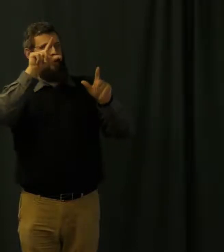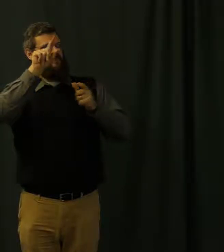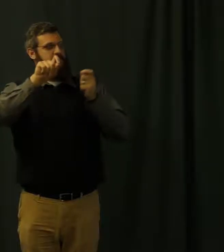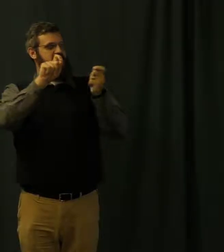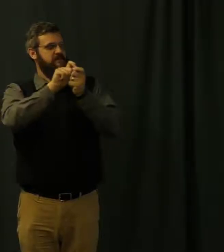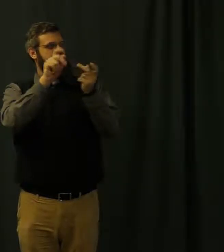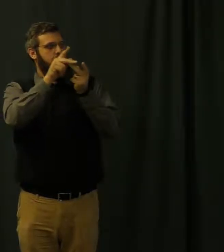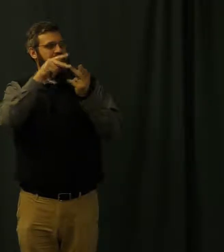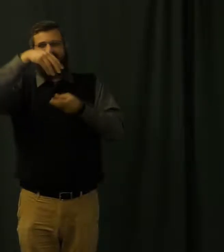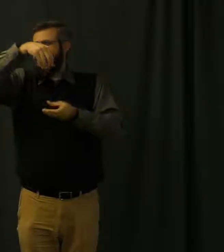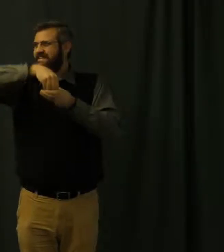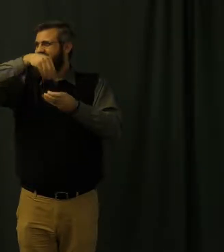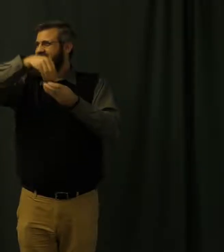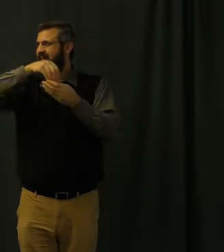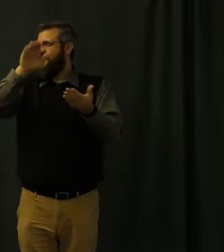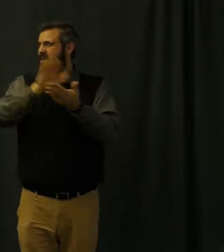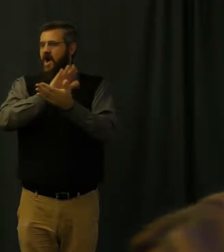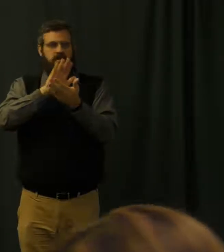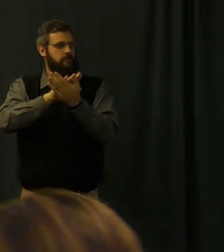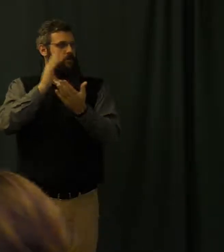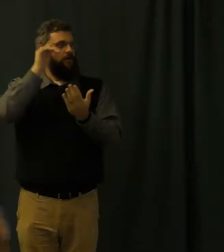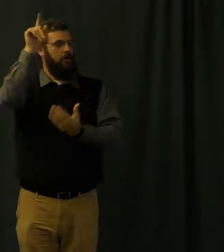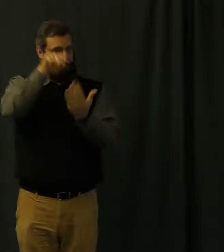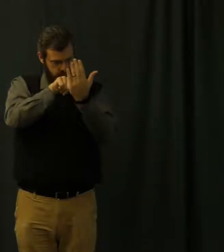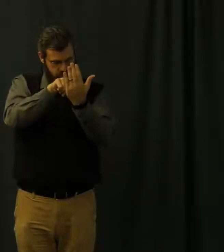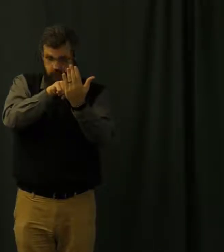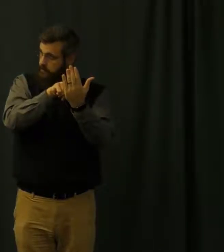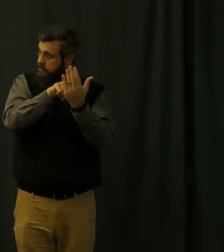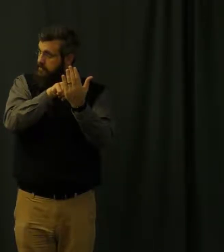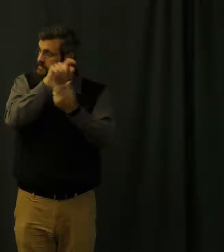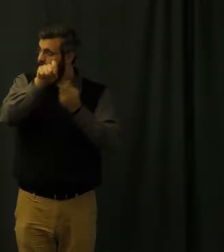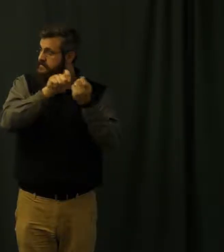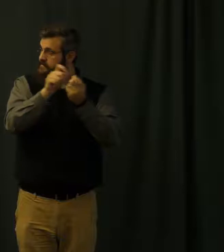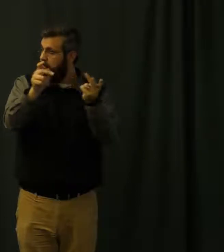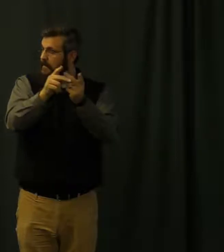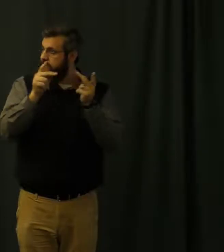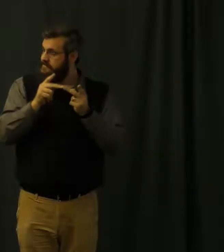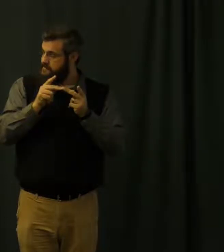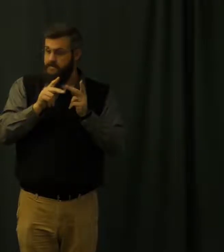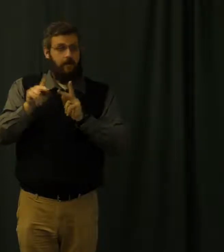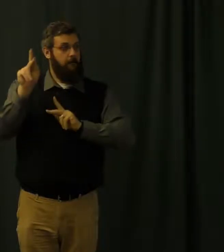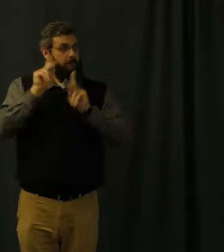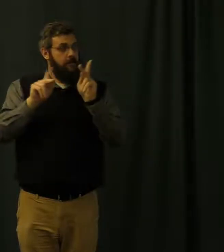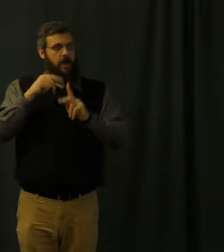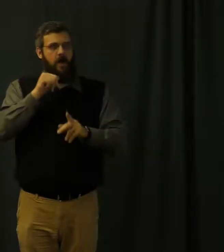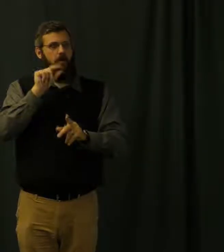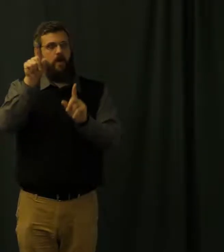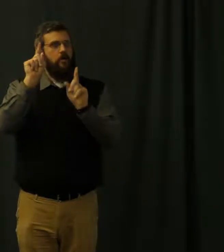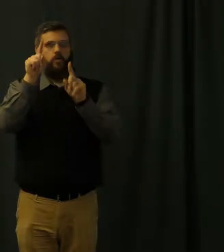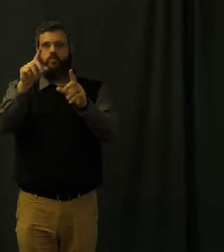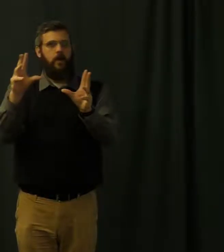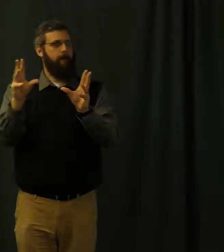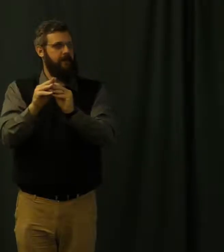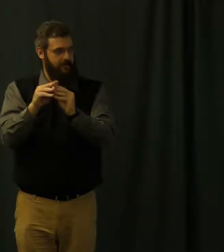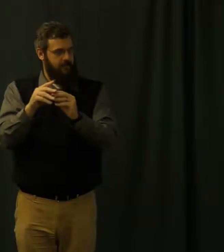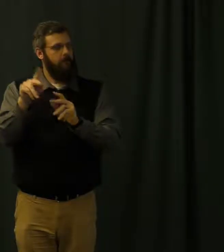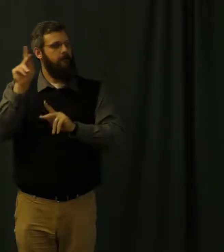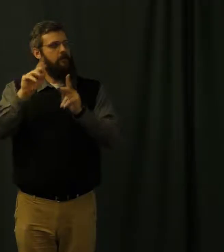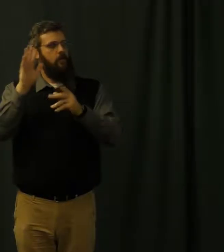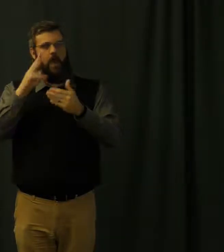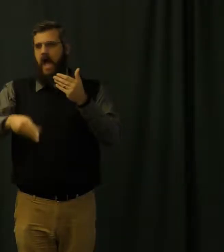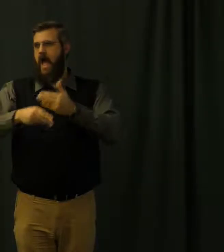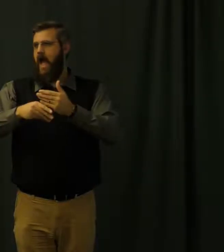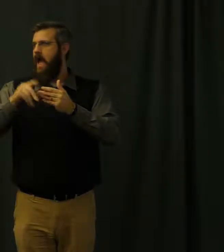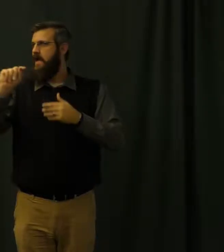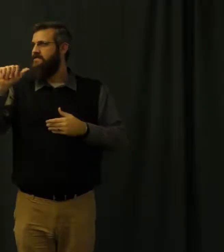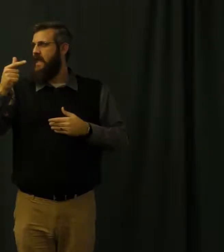really cool, and then I showed a bunch of people, and now every time I'm not at a meeting with those people, they keep tagging me in things to do. Because you know that's what happens. Like if you don't go to meetings,